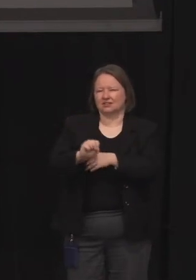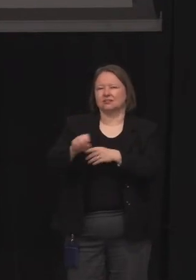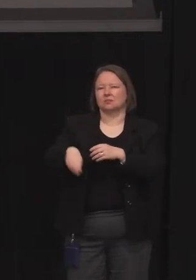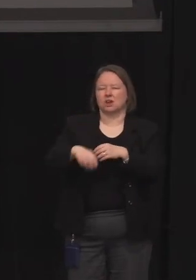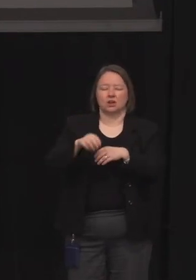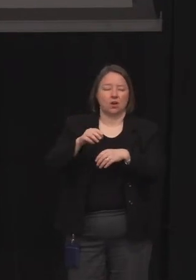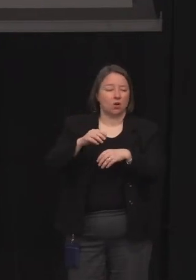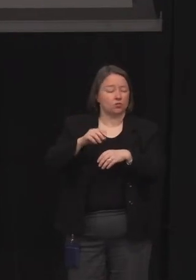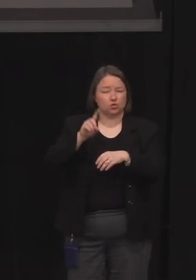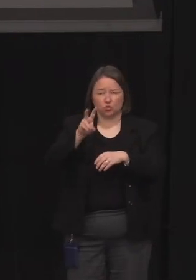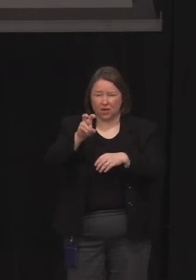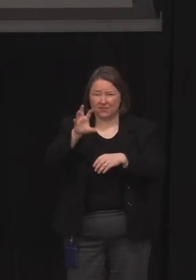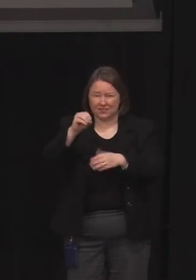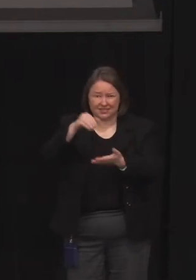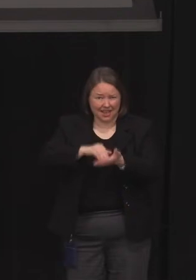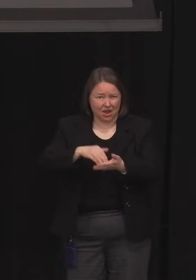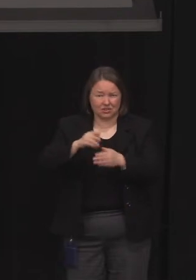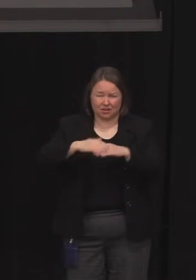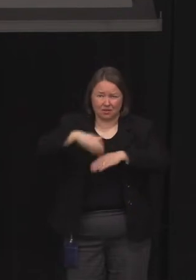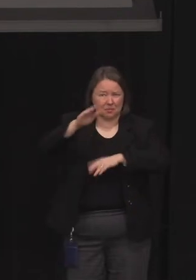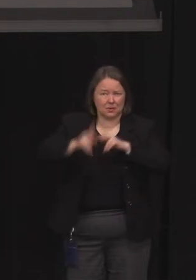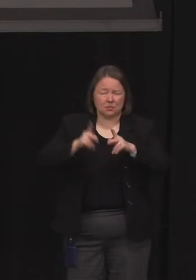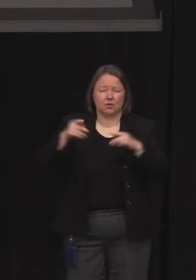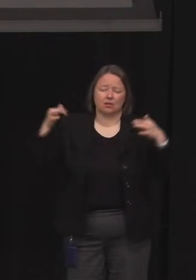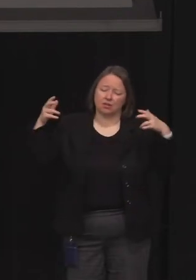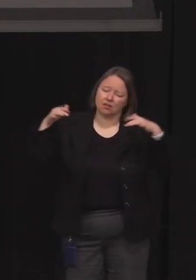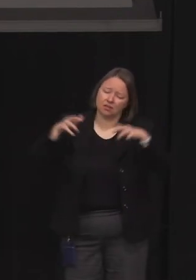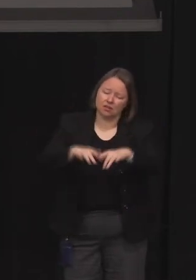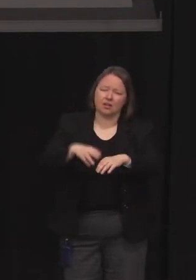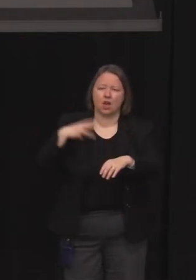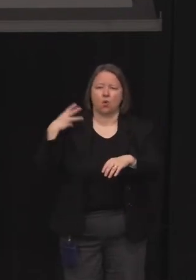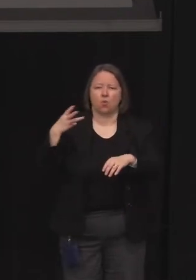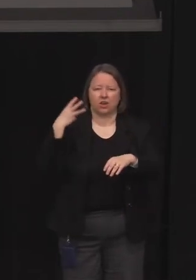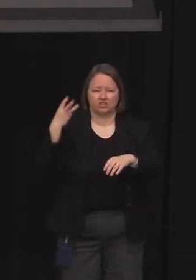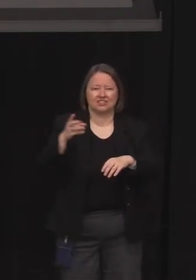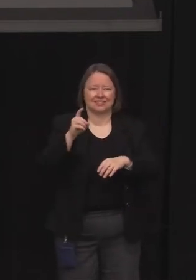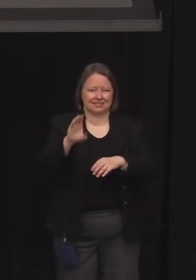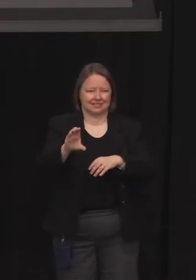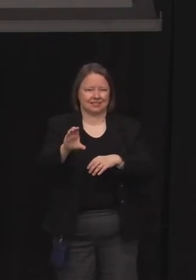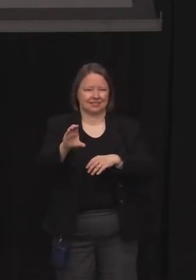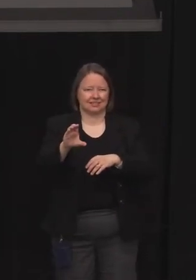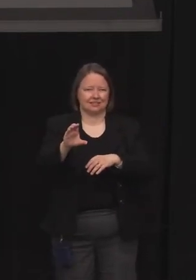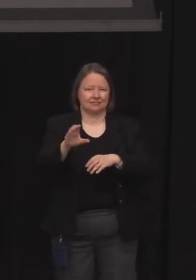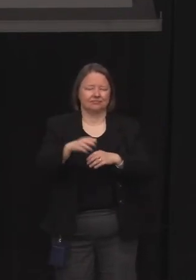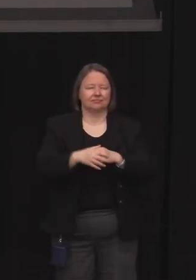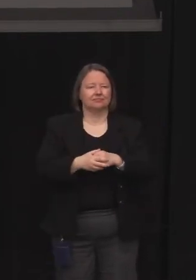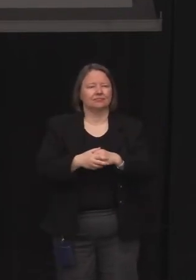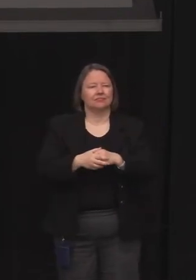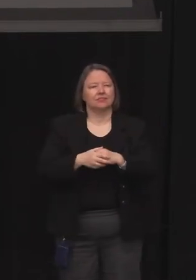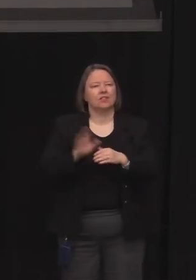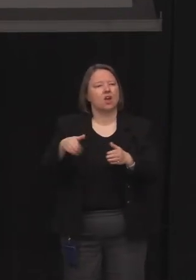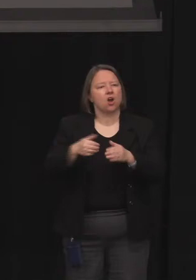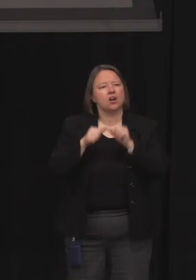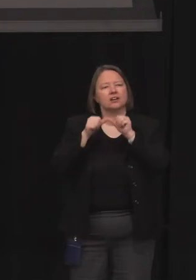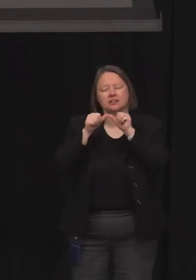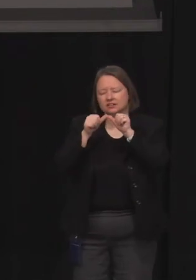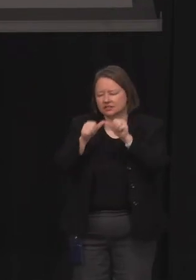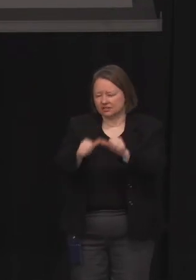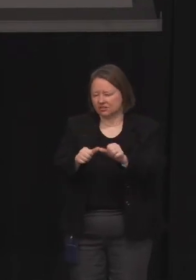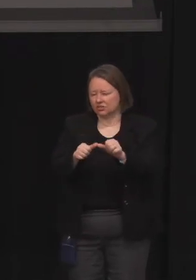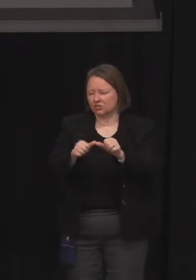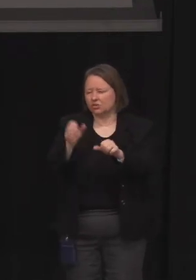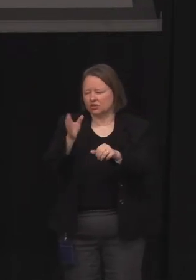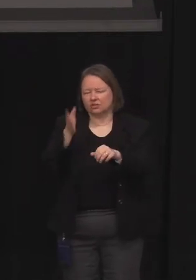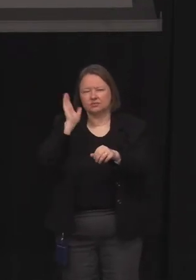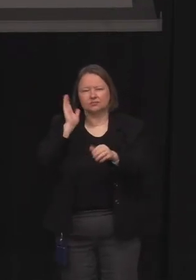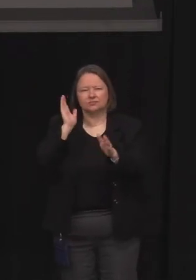2,500 people gathered at Lincoln Memorial in Washington, D.C. We all should continue his work by being kind to one